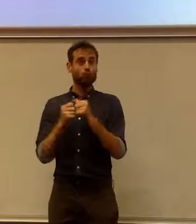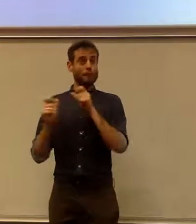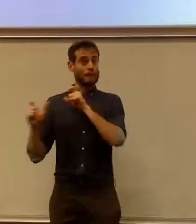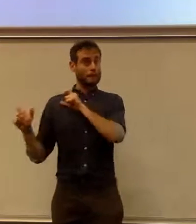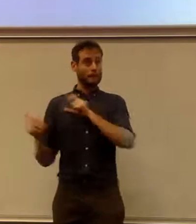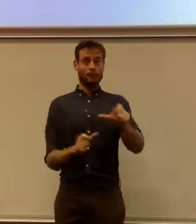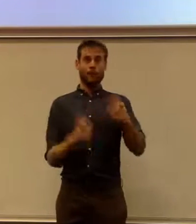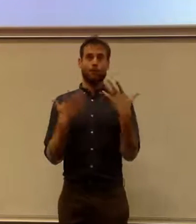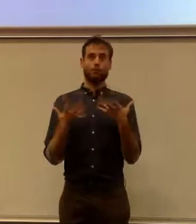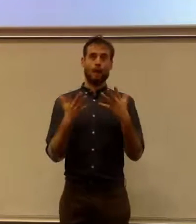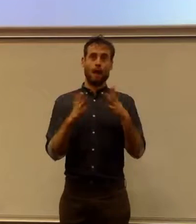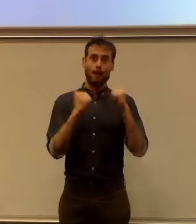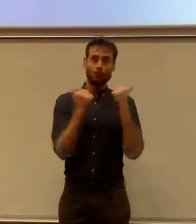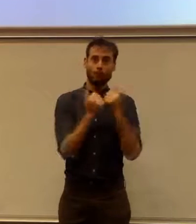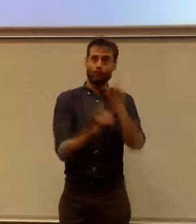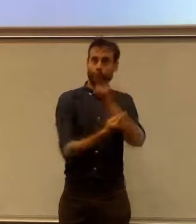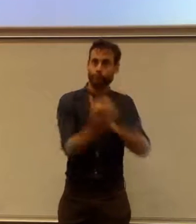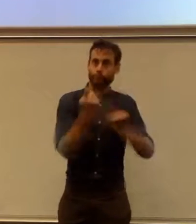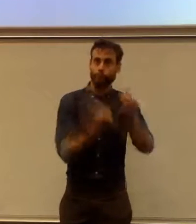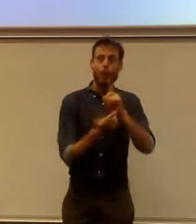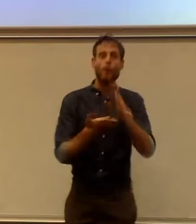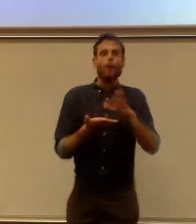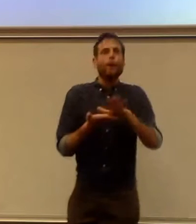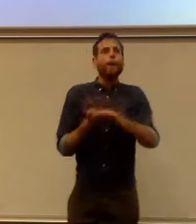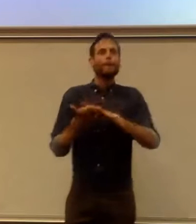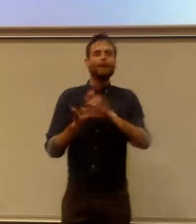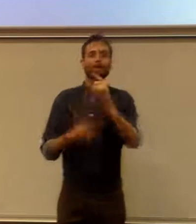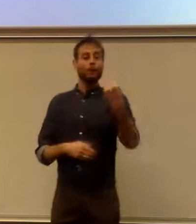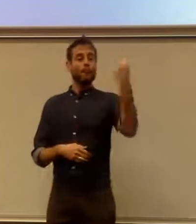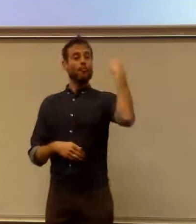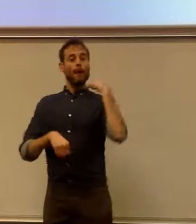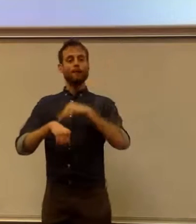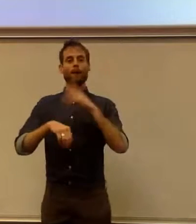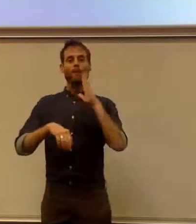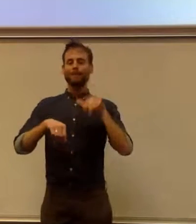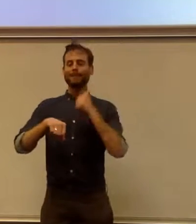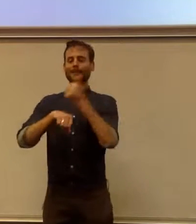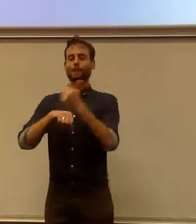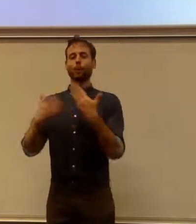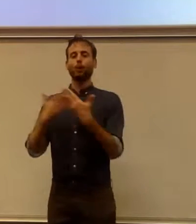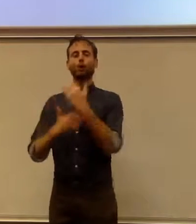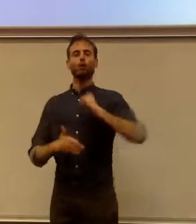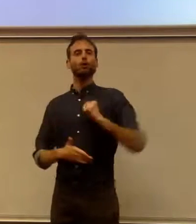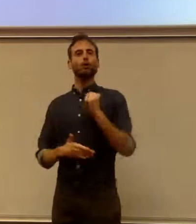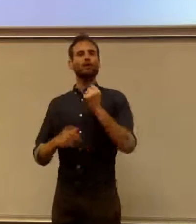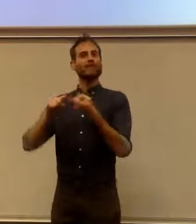that the new Scottish Executive, as it then was, had access